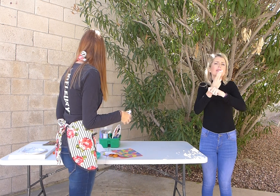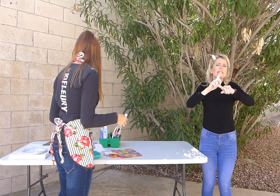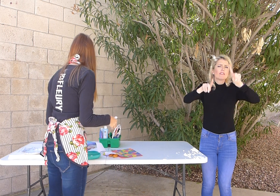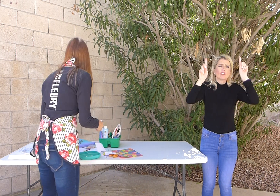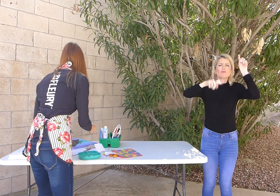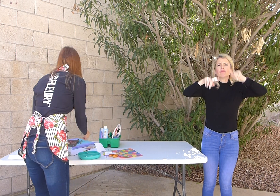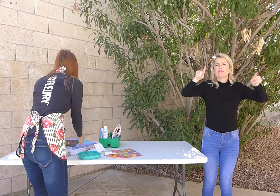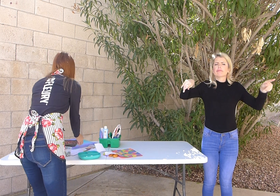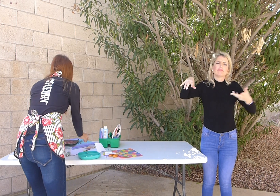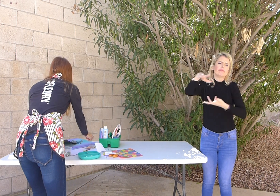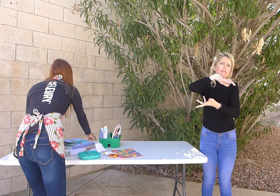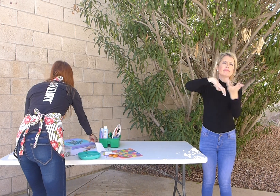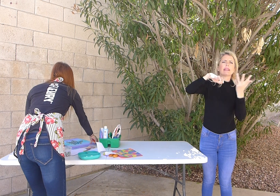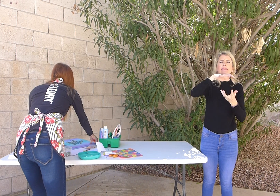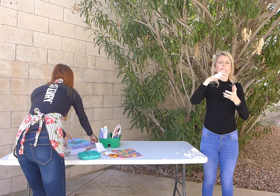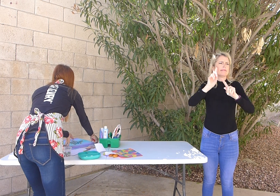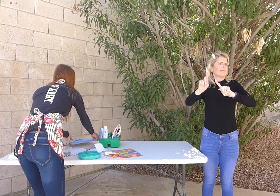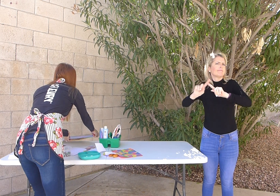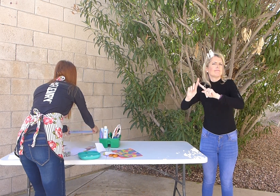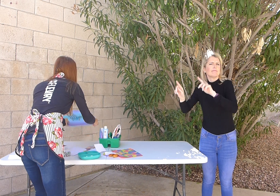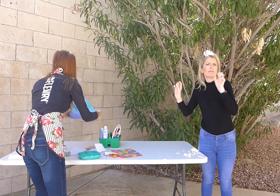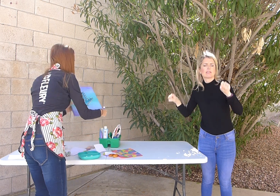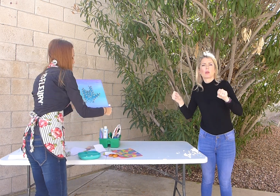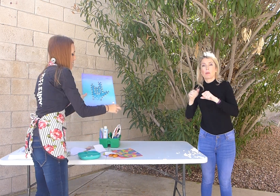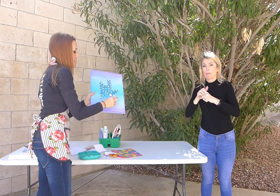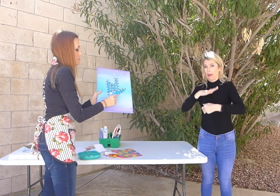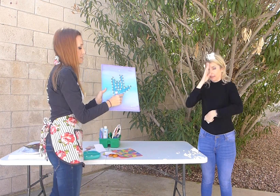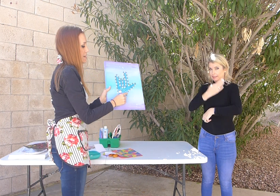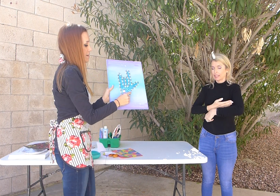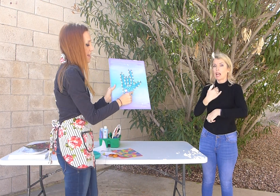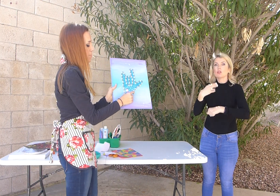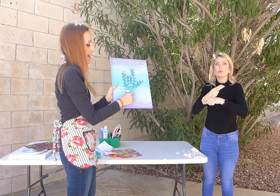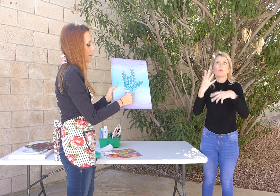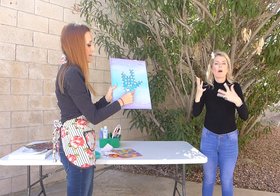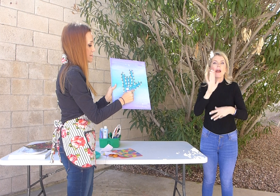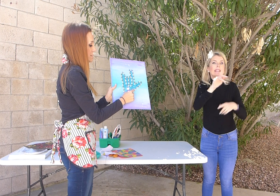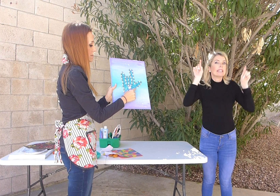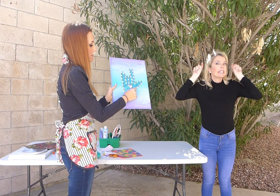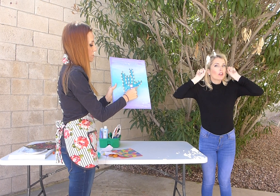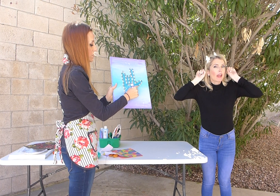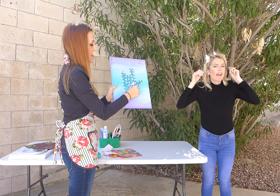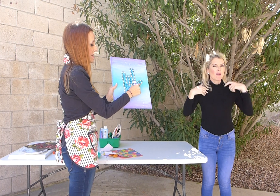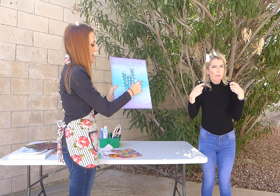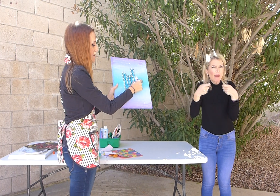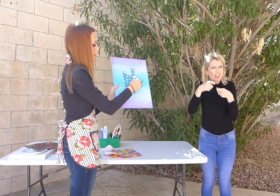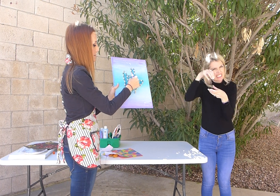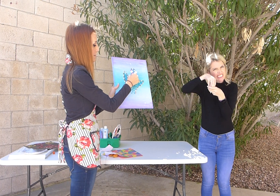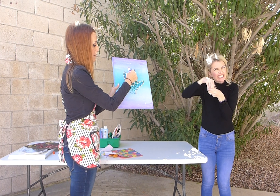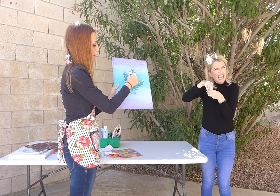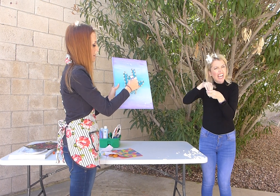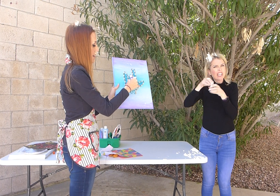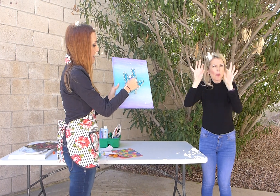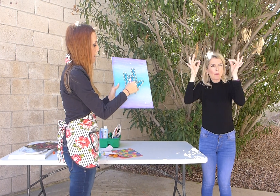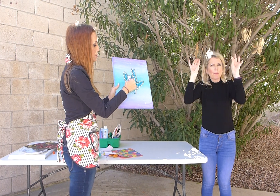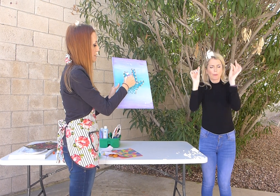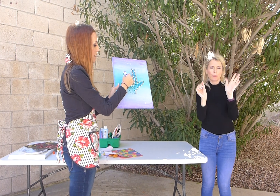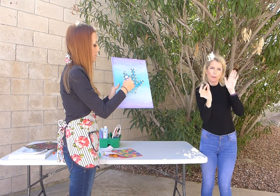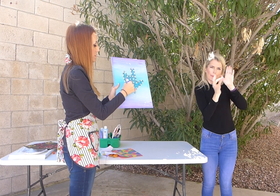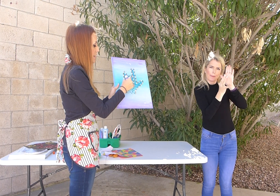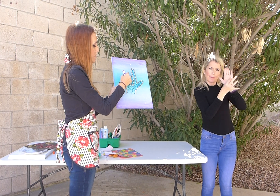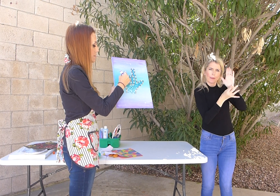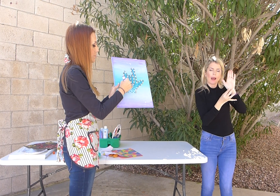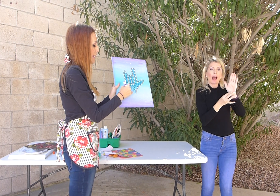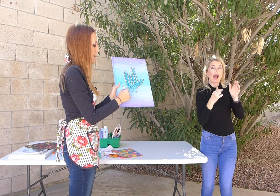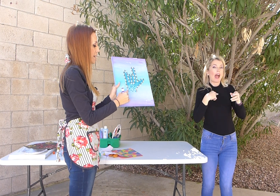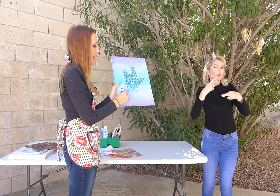can use all sorts of different materials. Like with my son's, how I used hearing aid batteries to create his. I